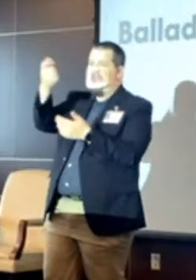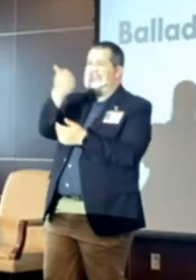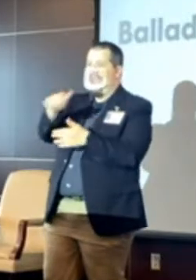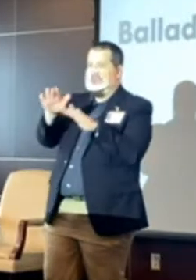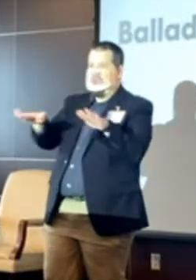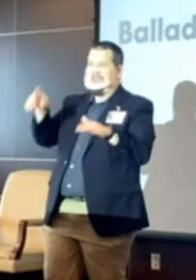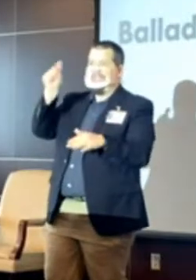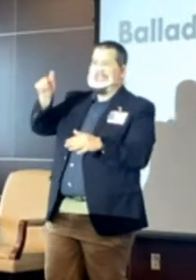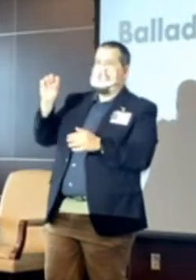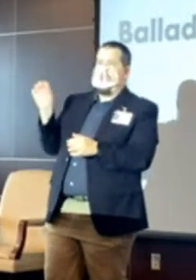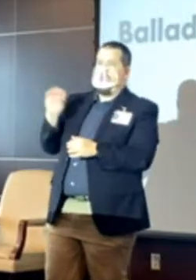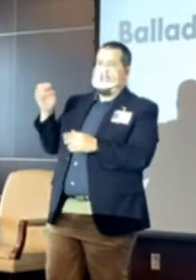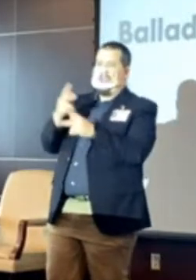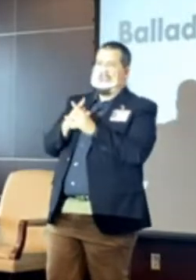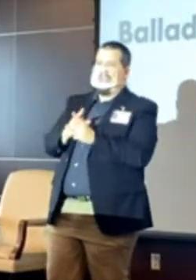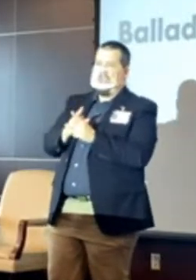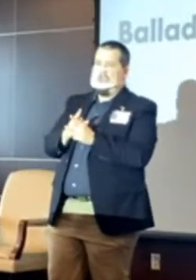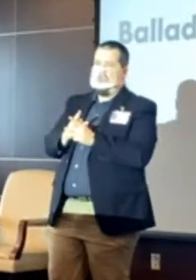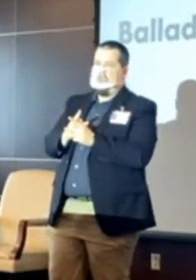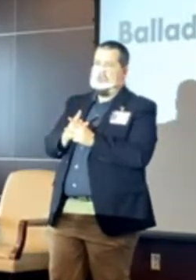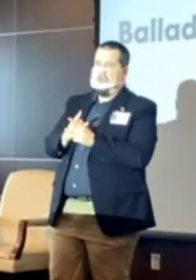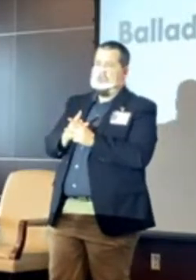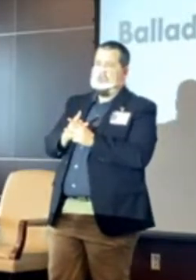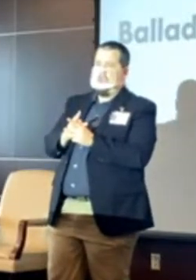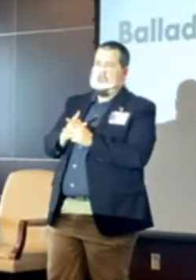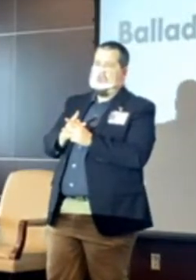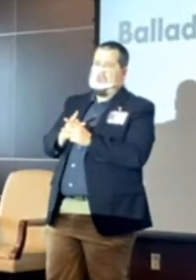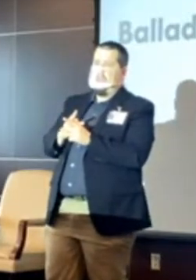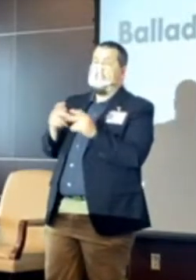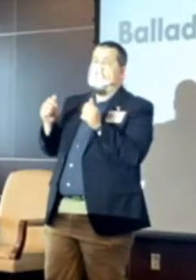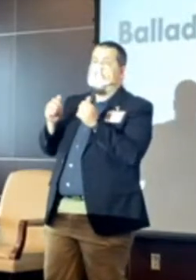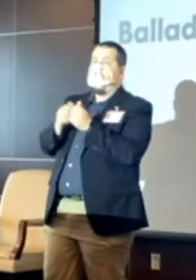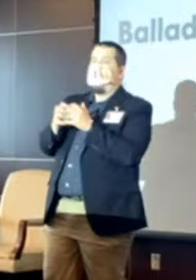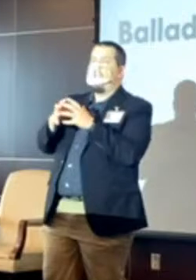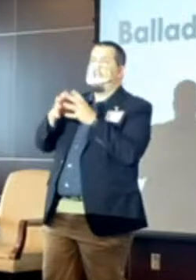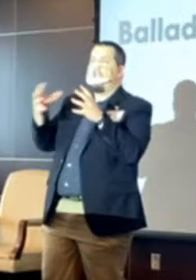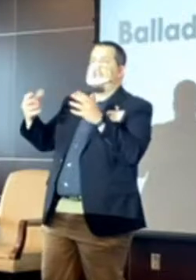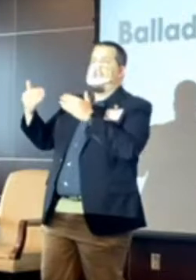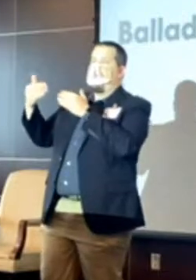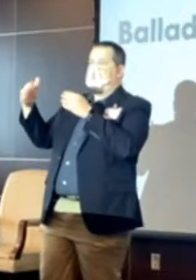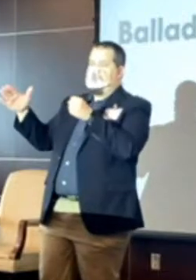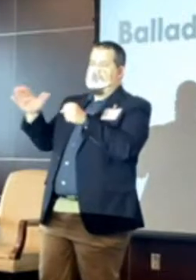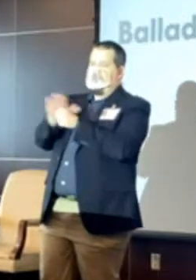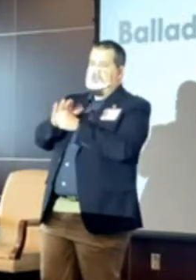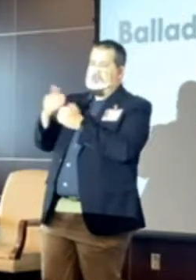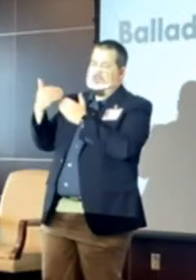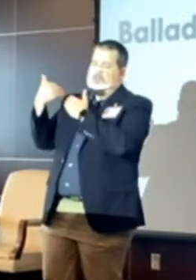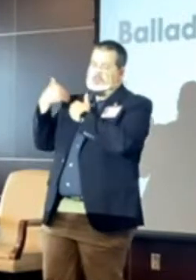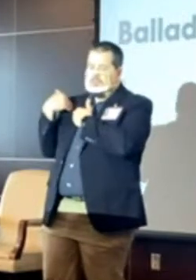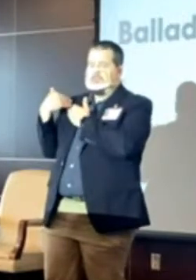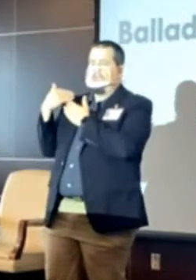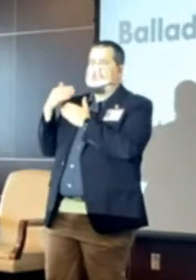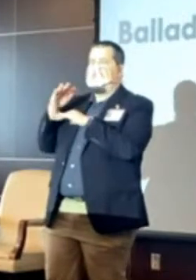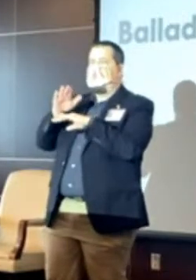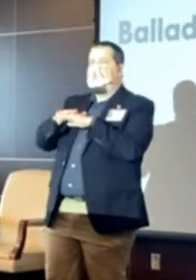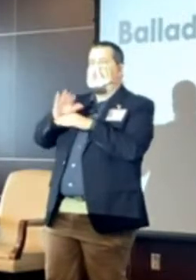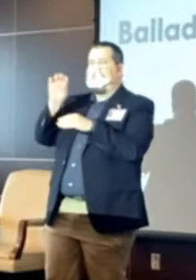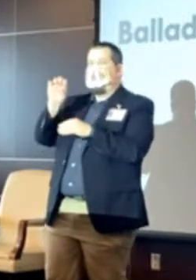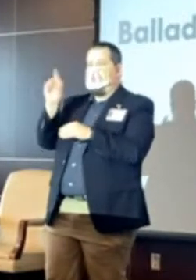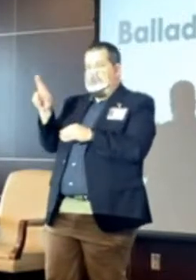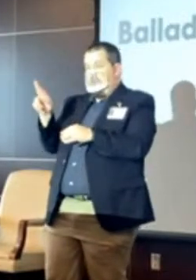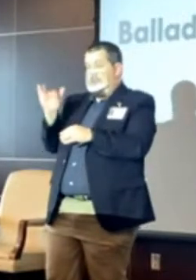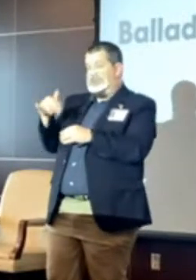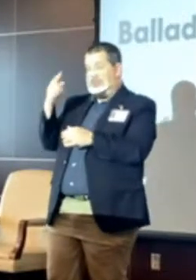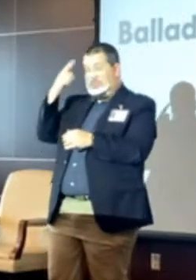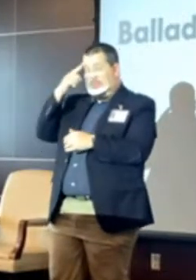children who needs emergency care and is met with an overburdened emergency room. That thought is terrifying to